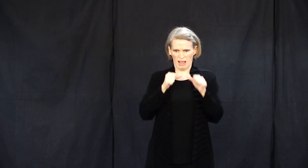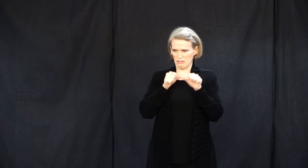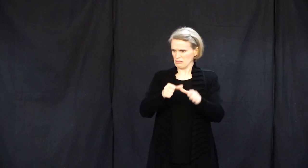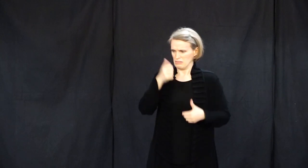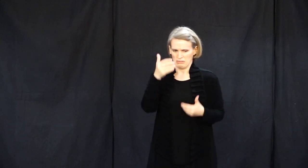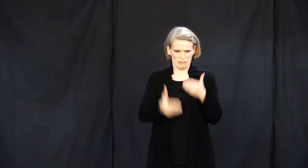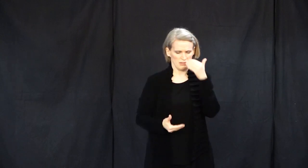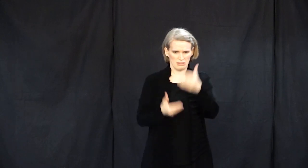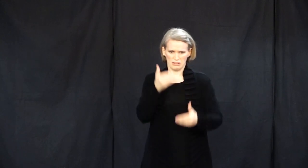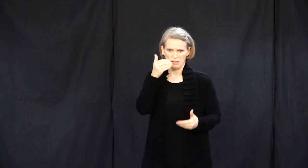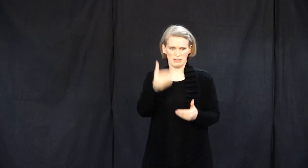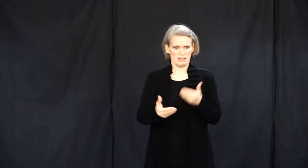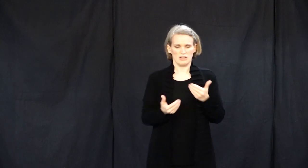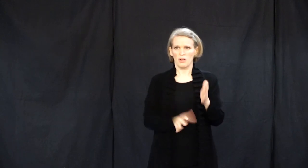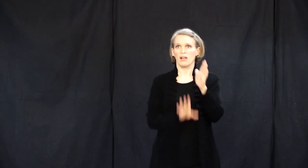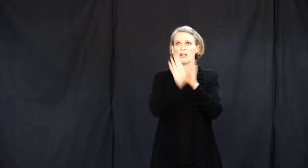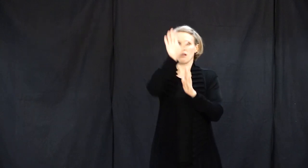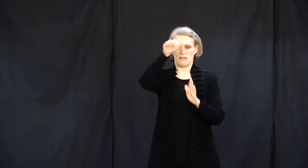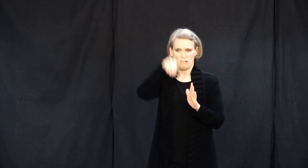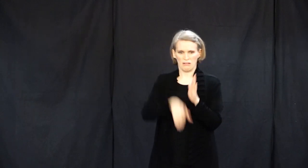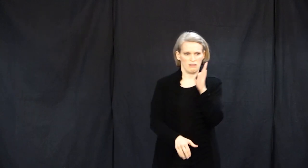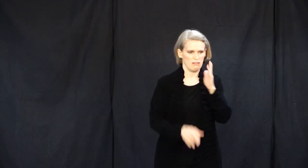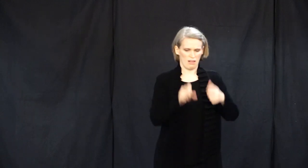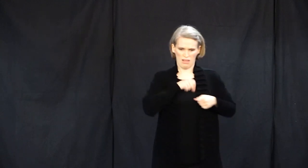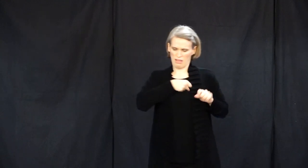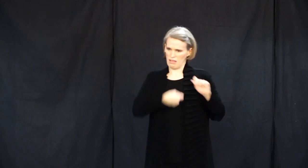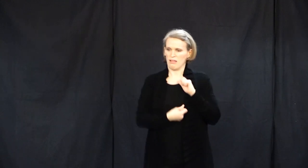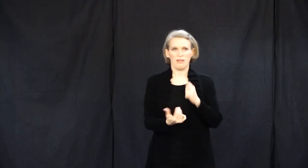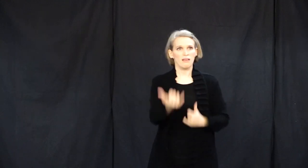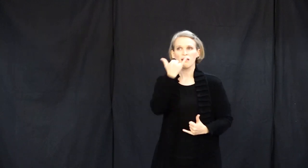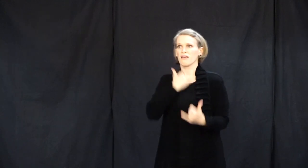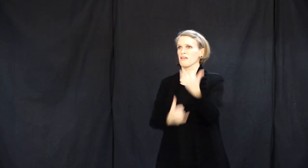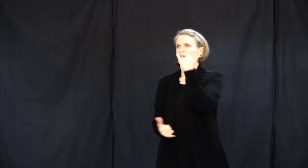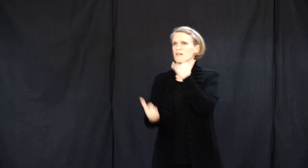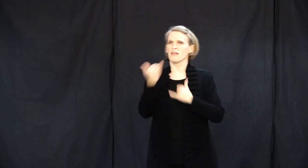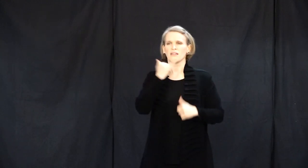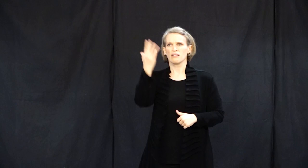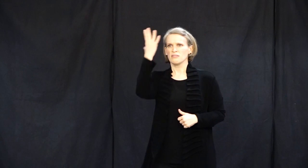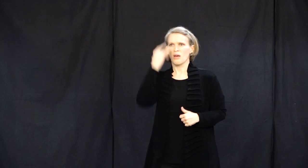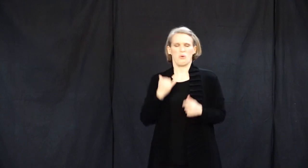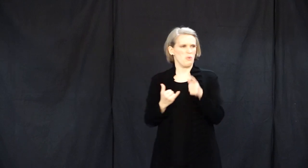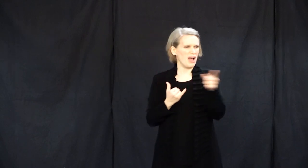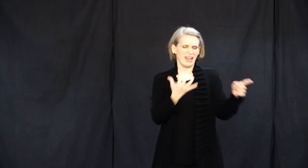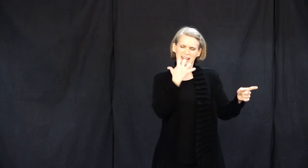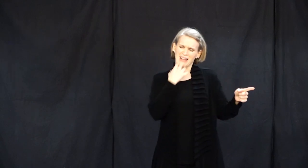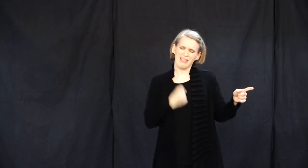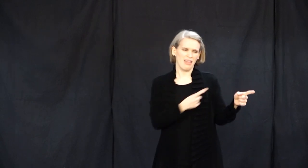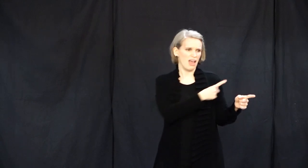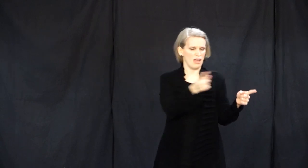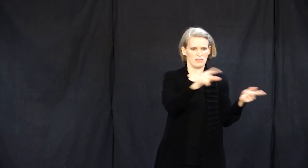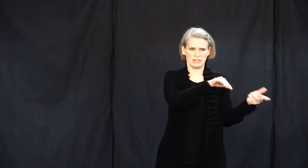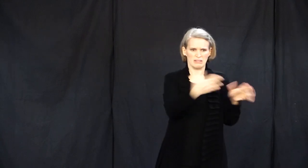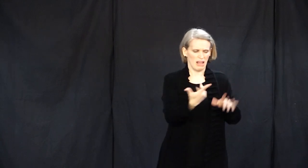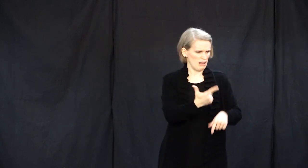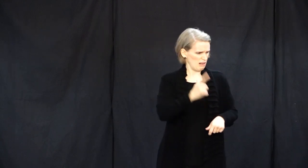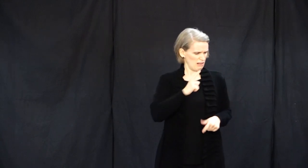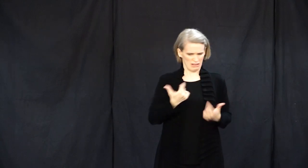anyway. We rise and we fall and we break and we make our mistakes. And if there's a reason I'm still alive when everyone who loves me